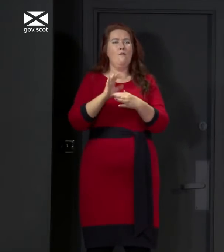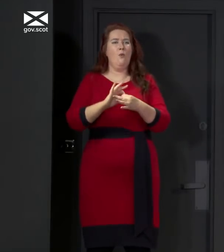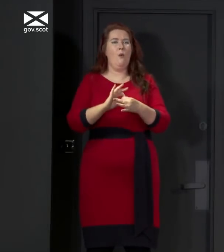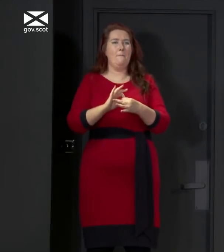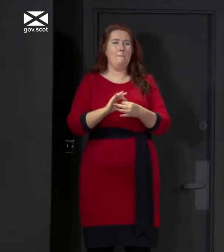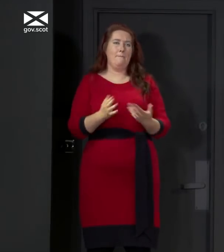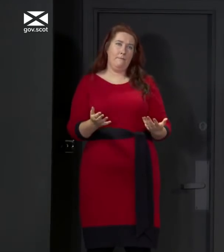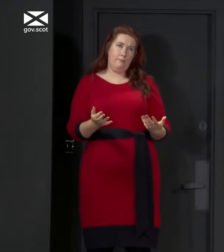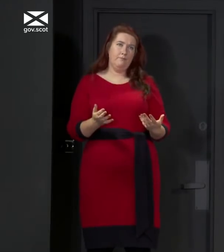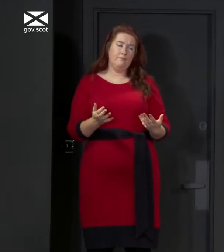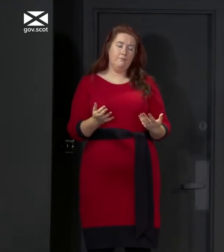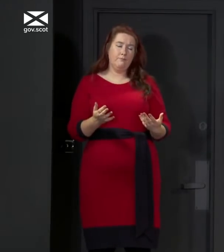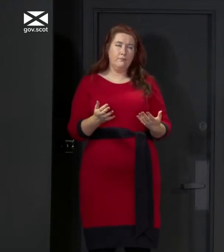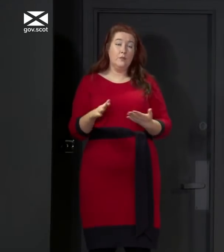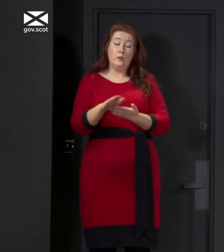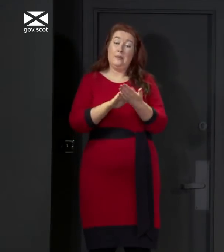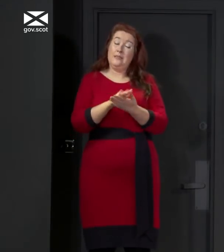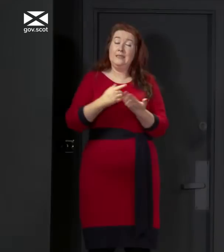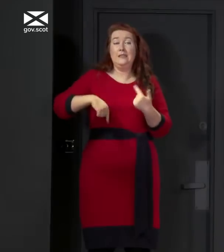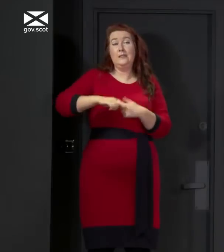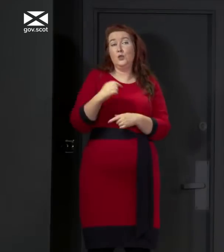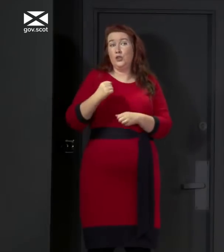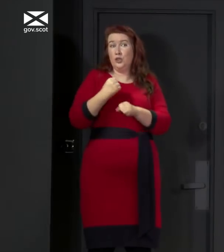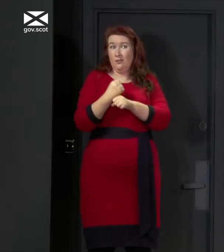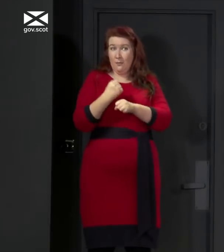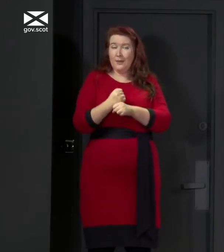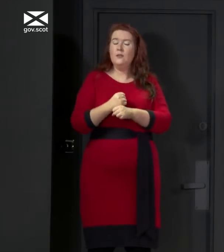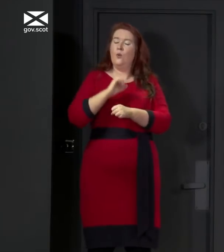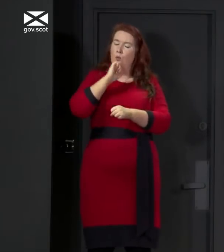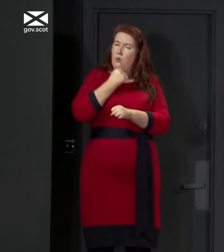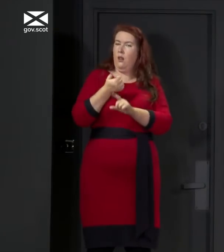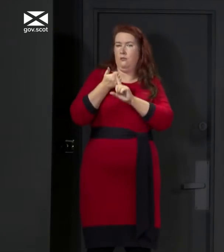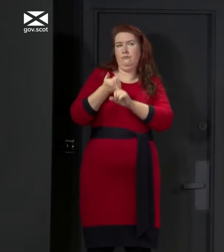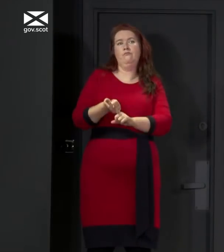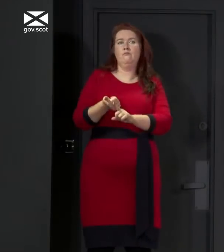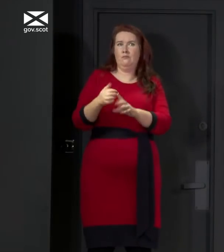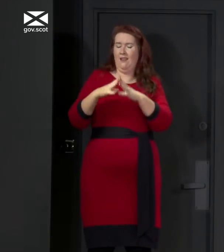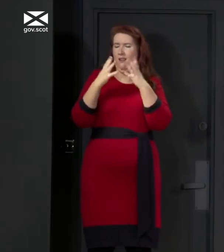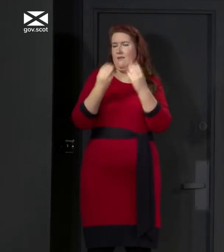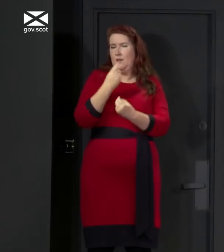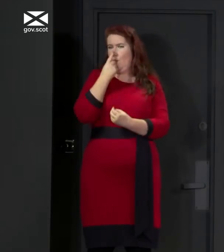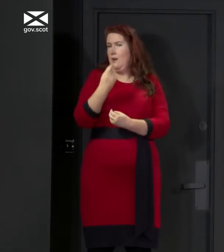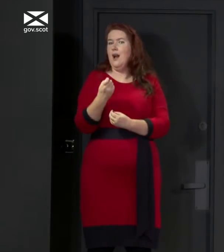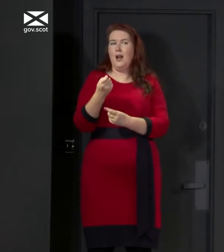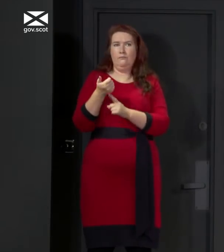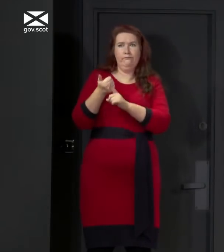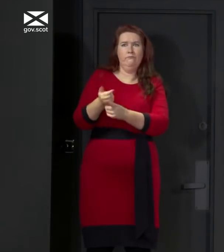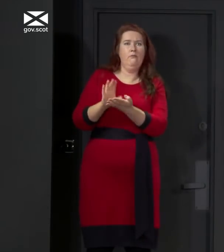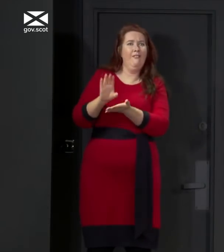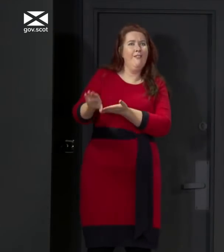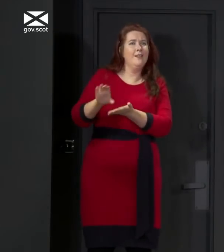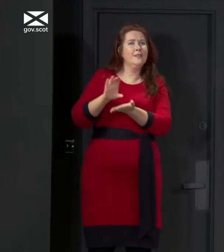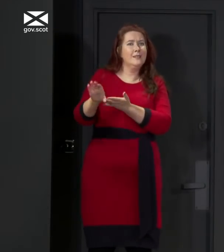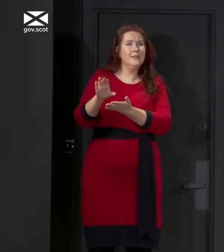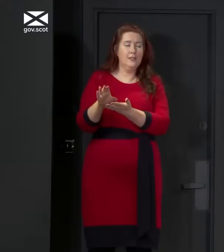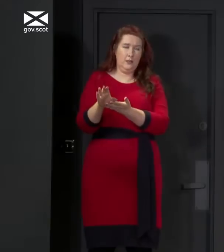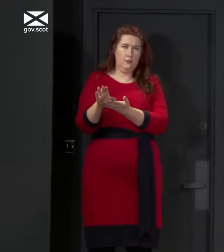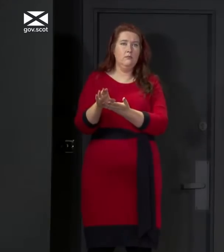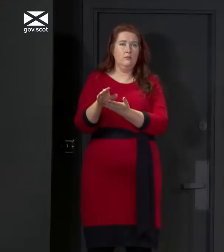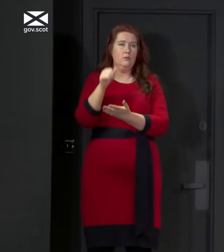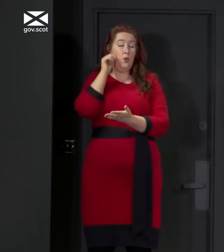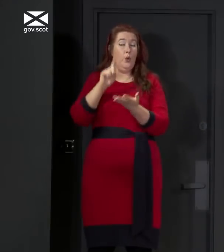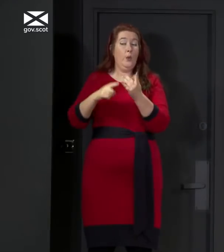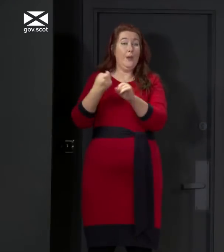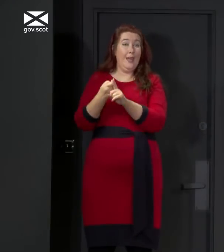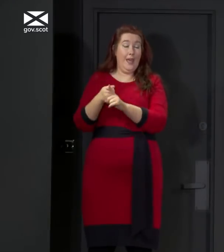in return, government must do, and we will continue to do, all we can to maximise the financial support available to you. The Chancellor of the Exchequer has